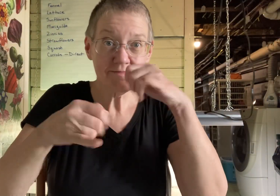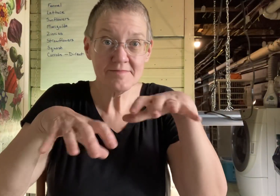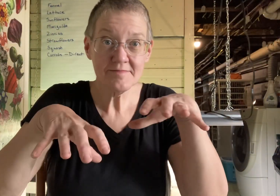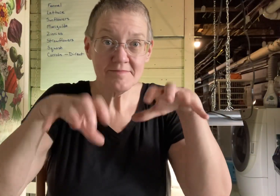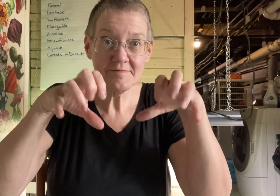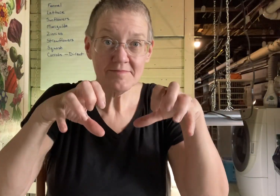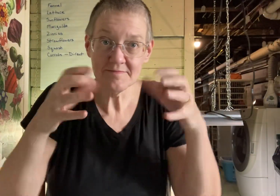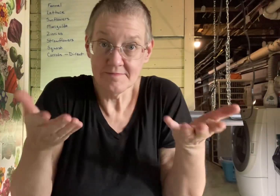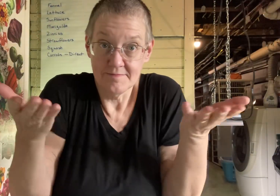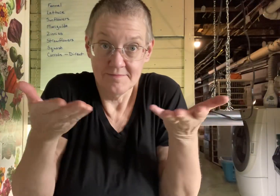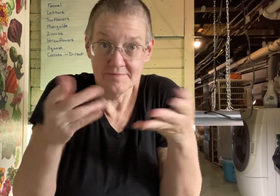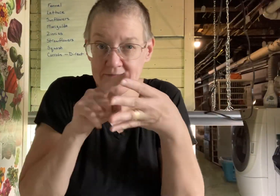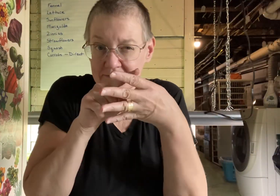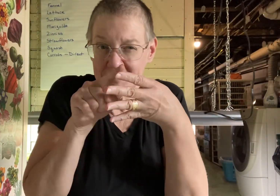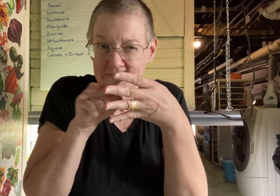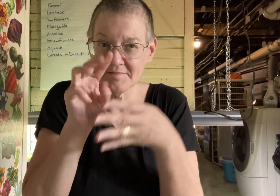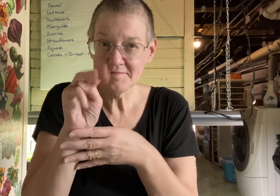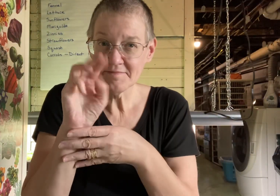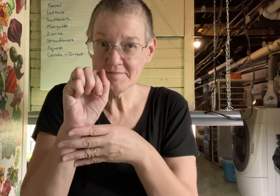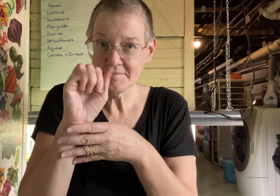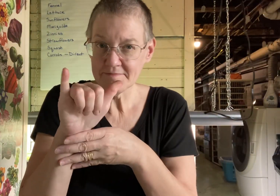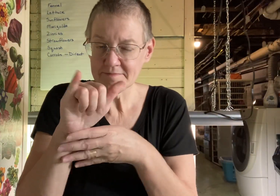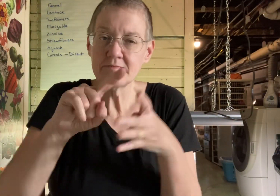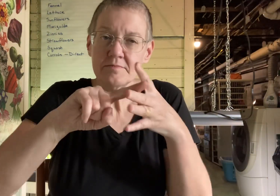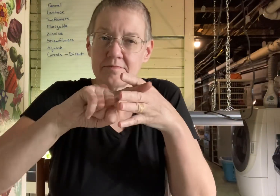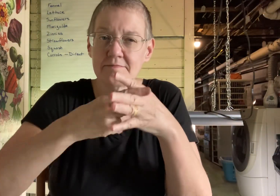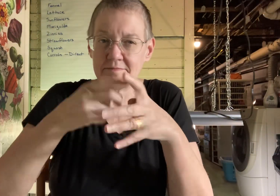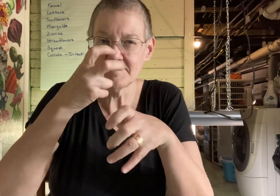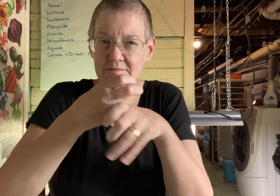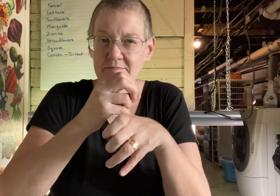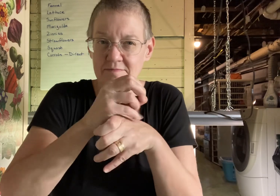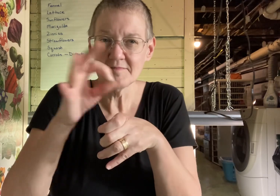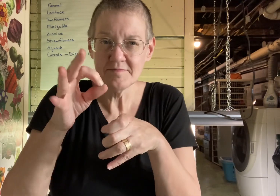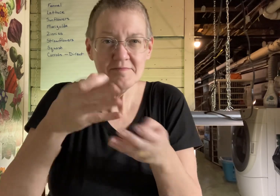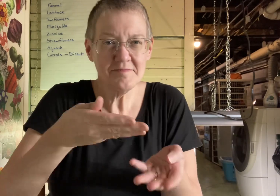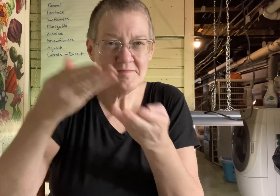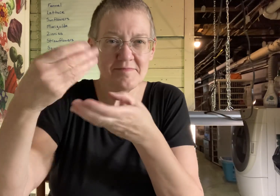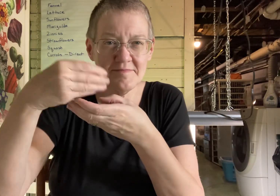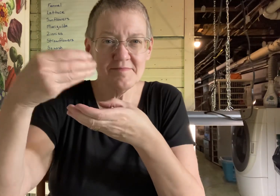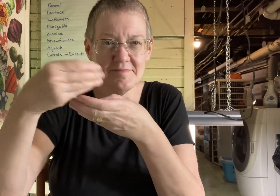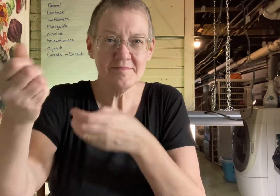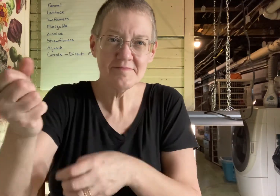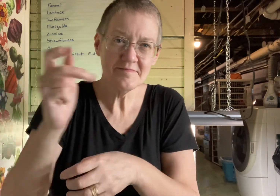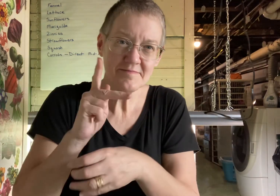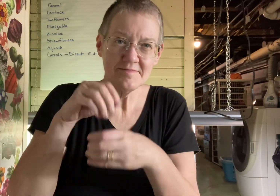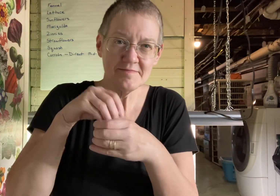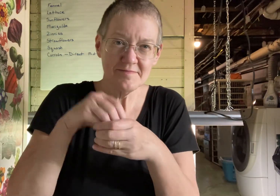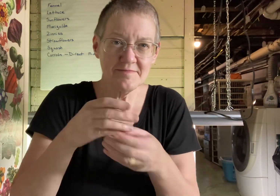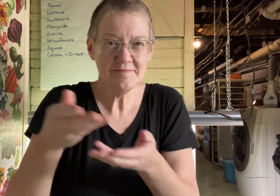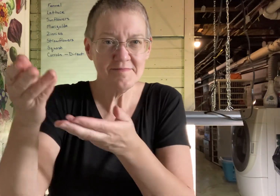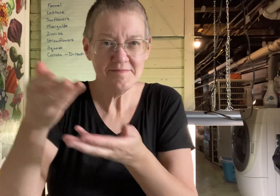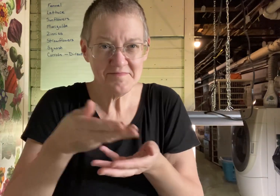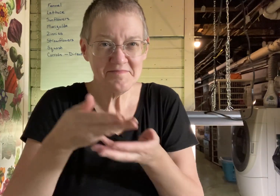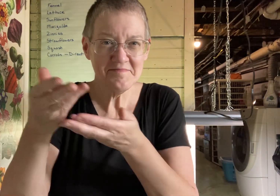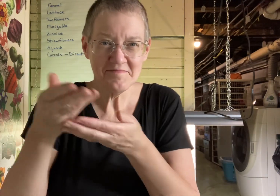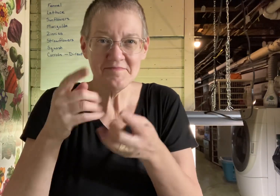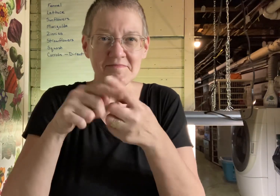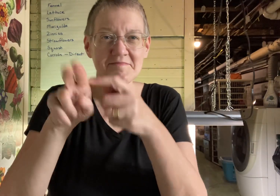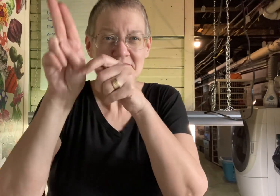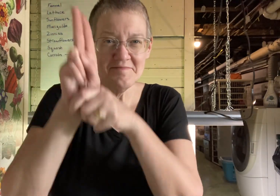Now, after the last freeze, here that means early May, going to start hardening them off, bringing them back and forth in and outside to